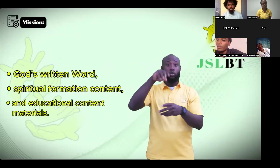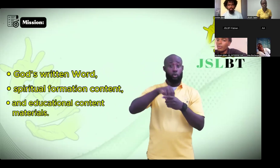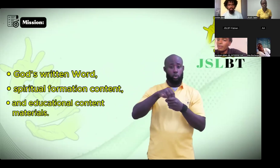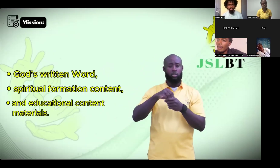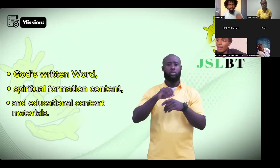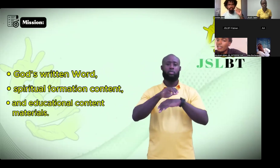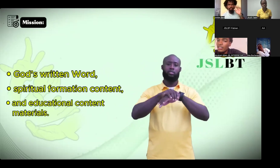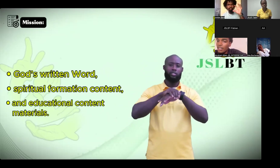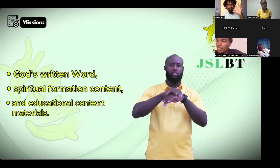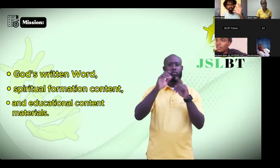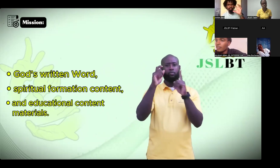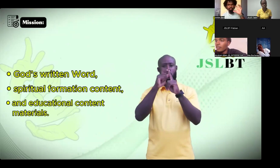We provide content